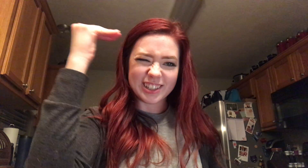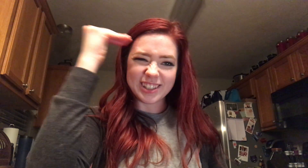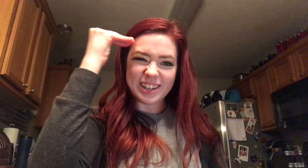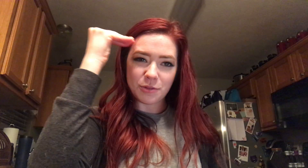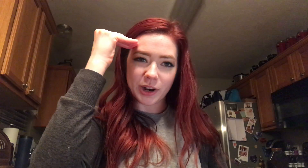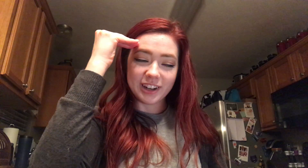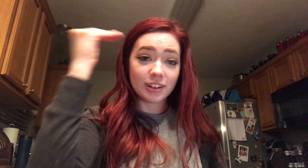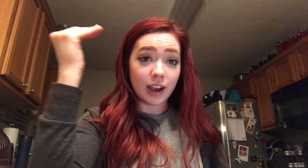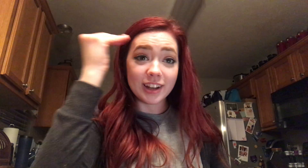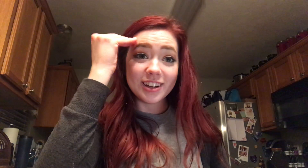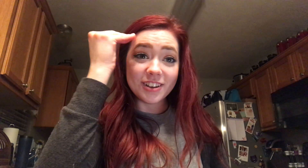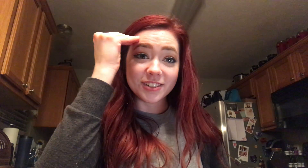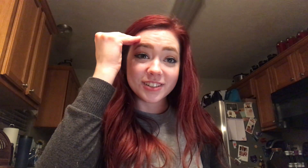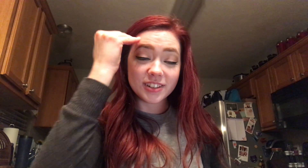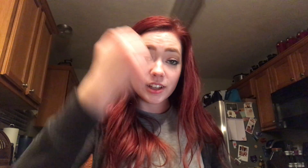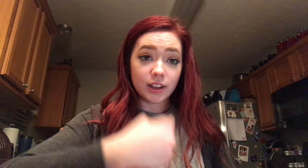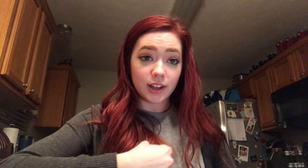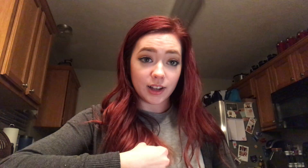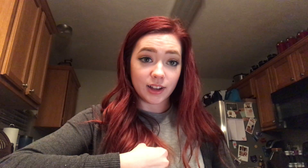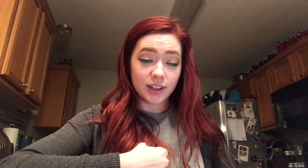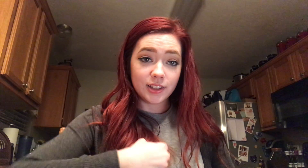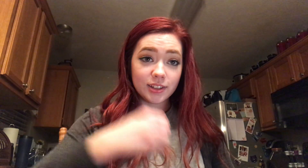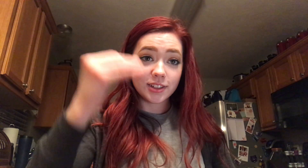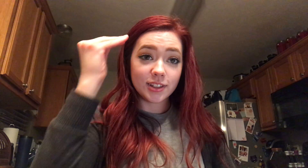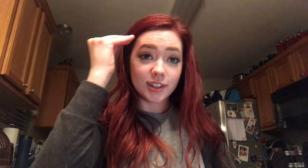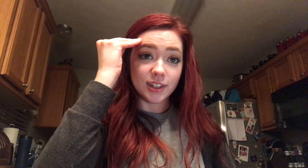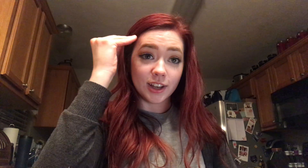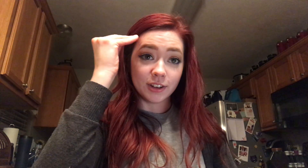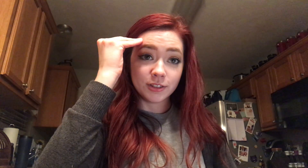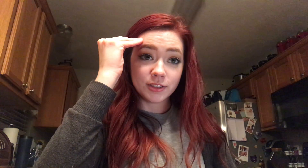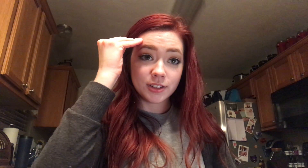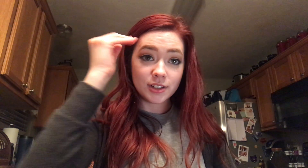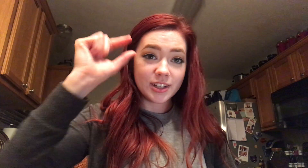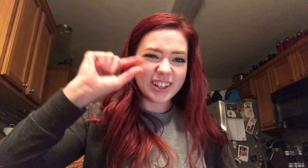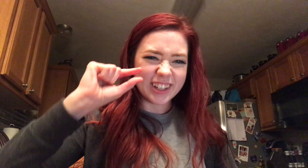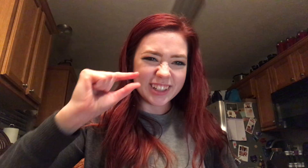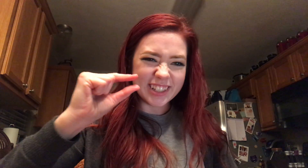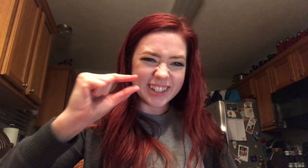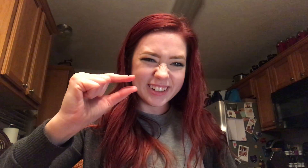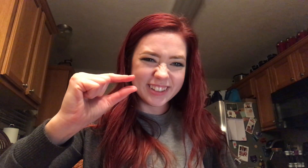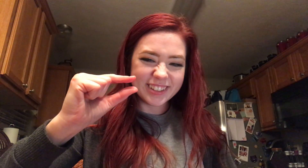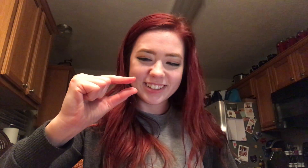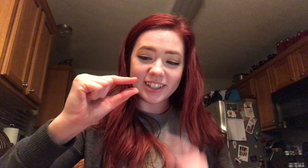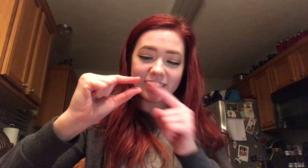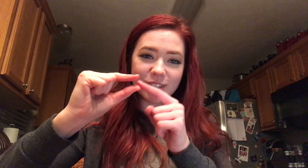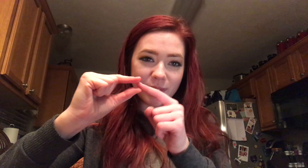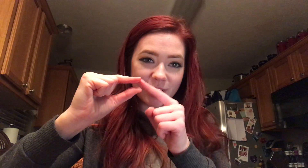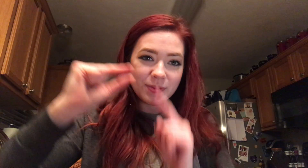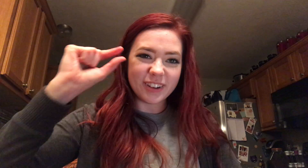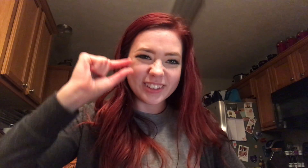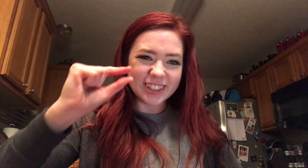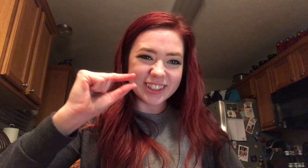it's in your brain. I know. I know. A little, a small amount, a